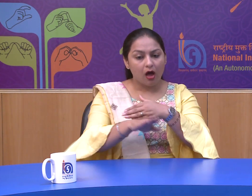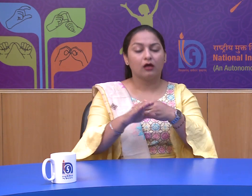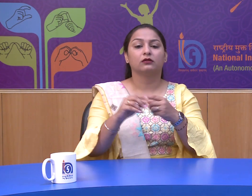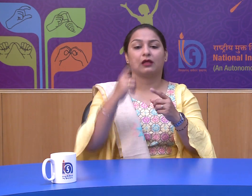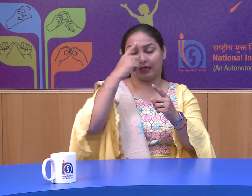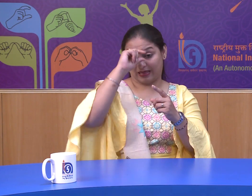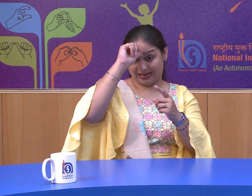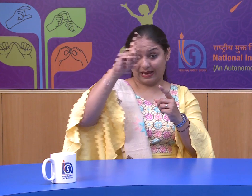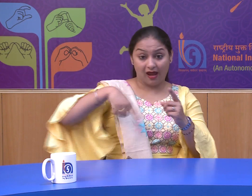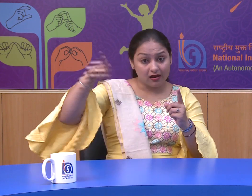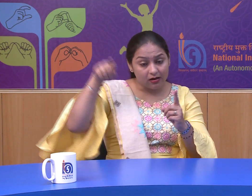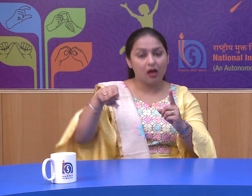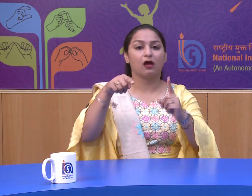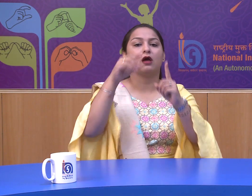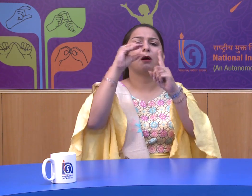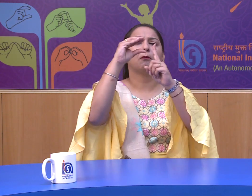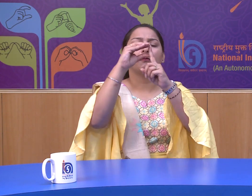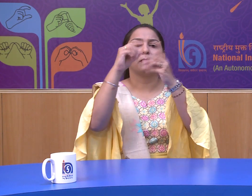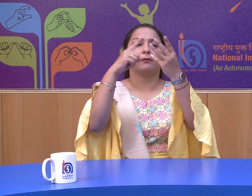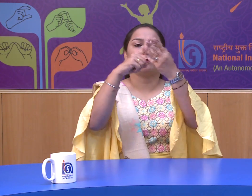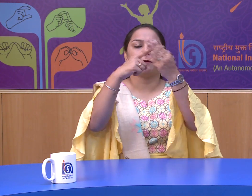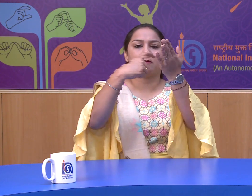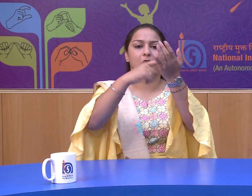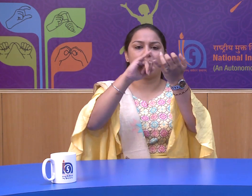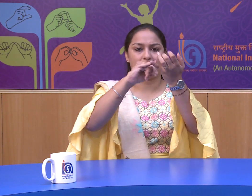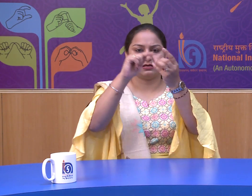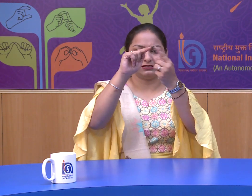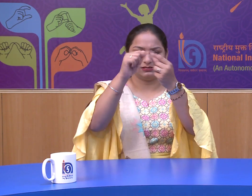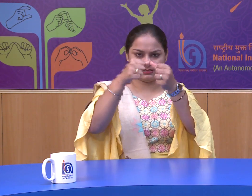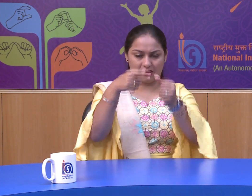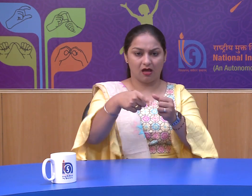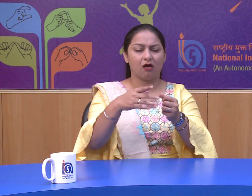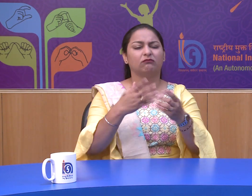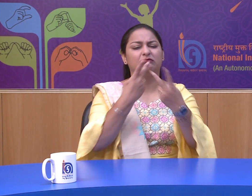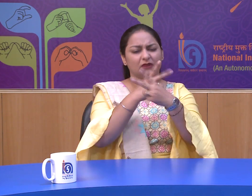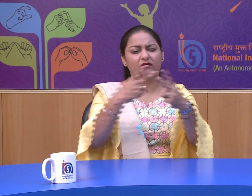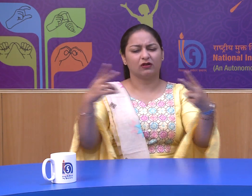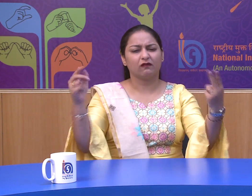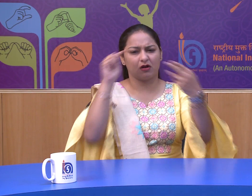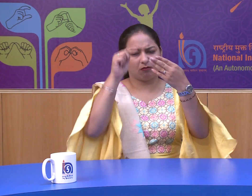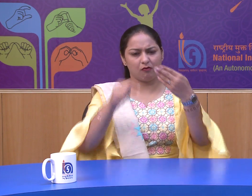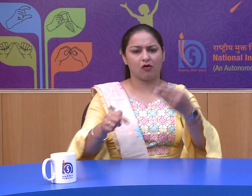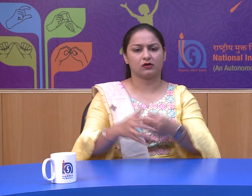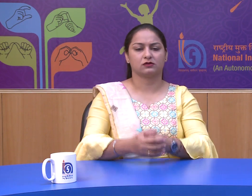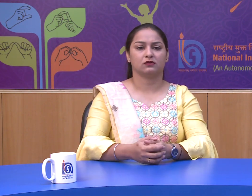very significant on various aspects. The